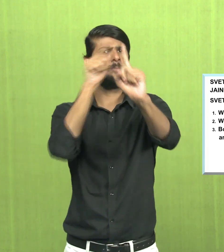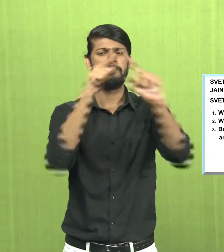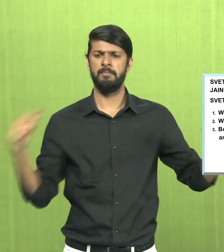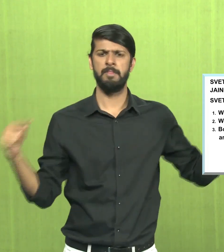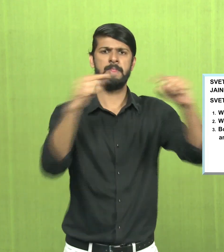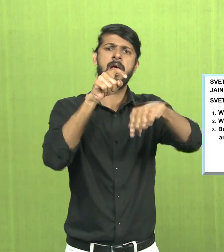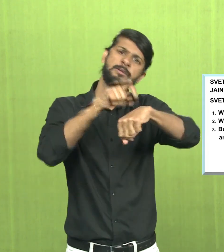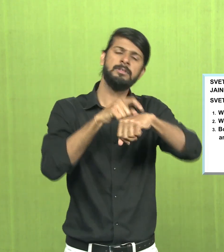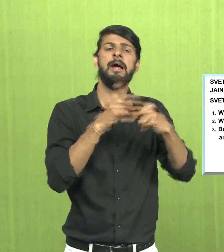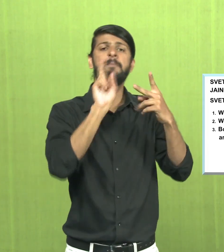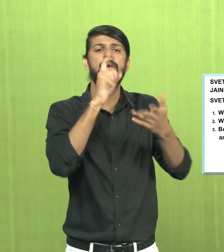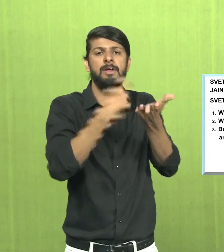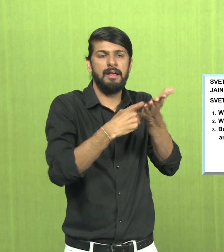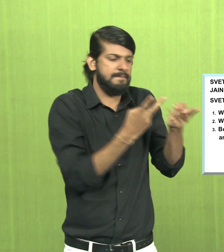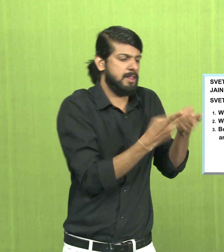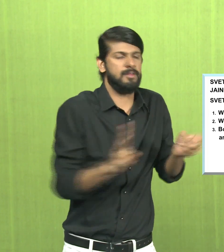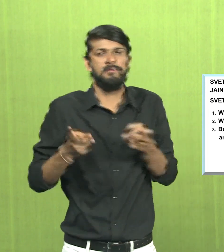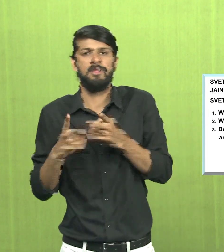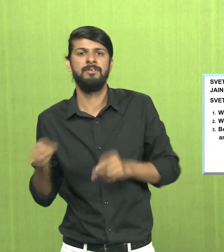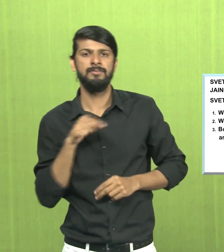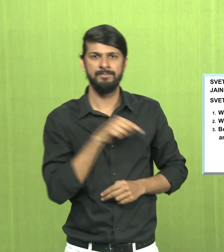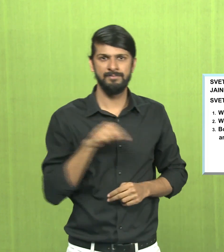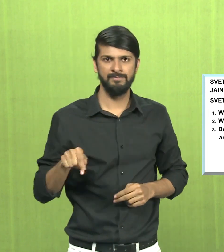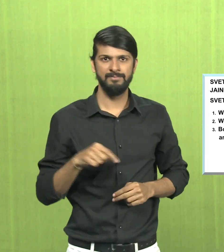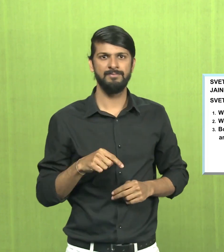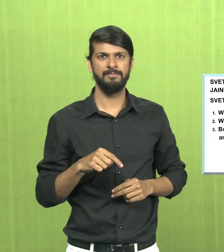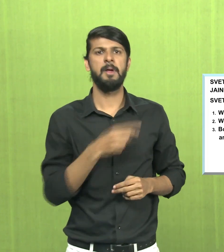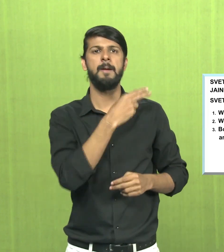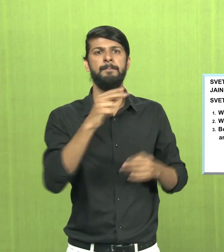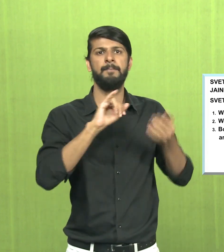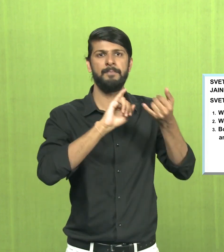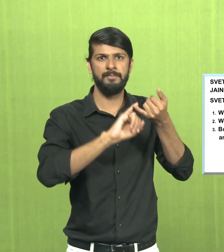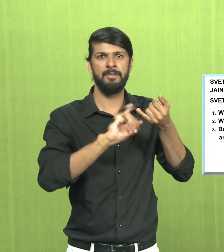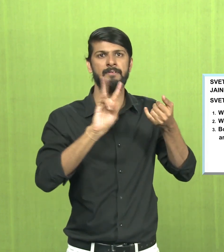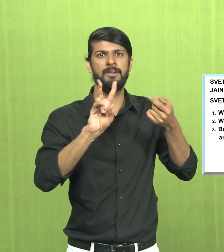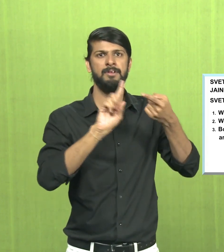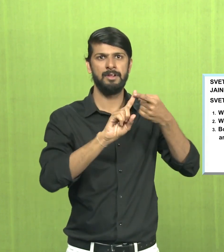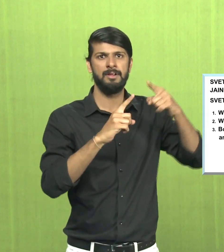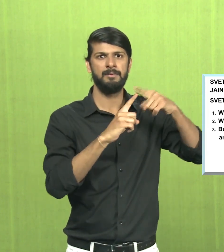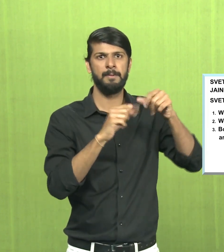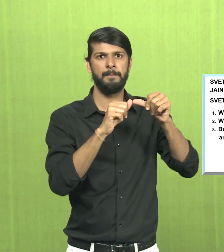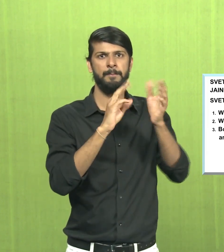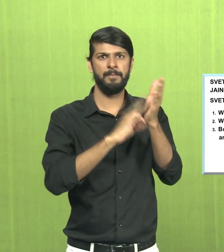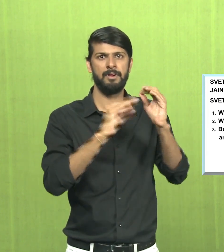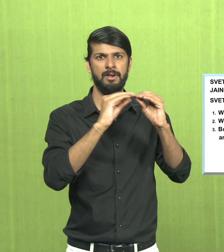is different, but the principles, the path, the goal or the purpose is the